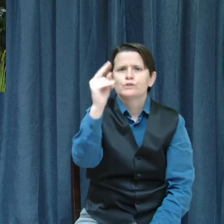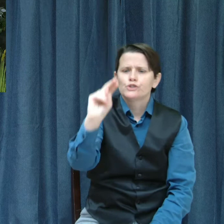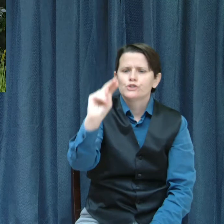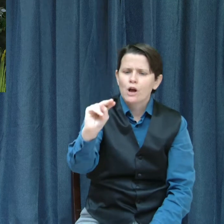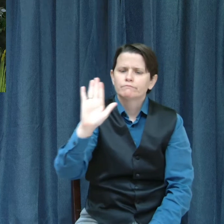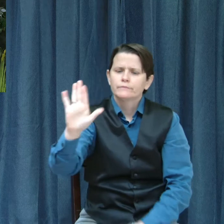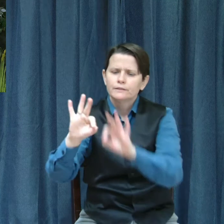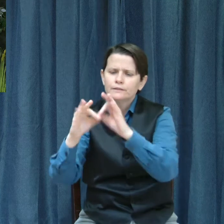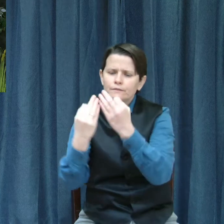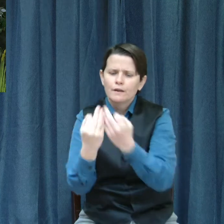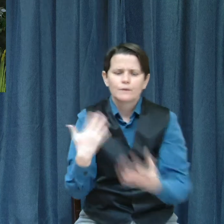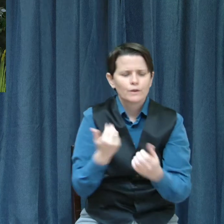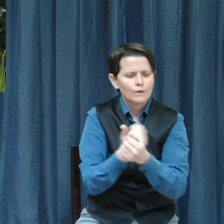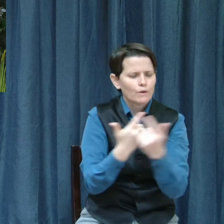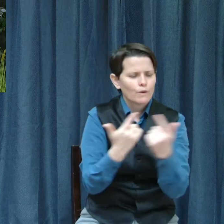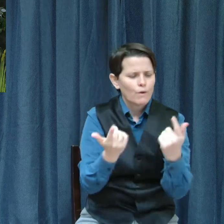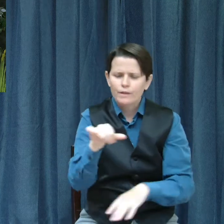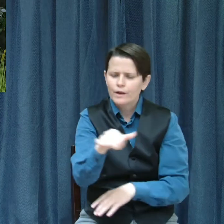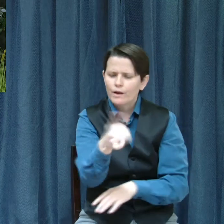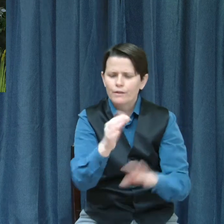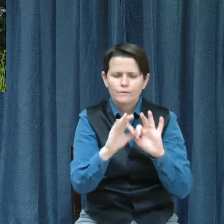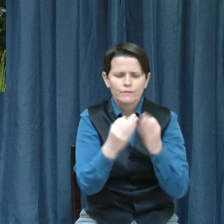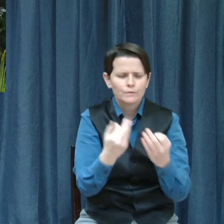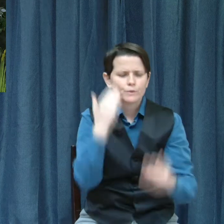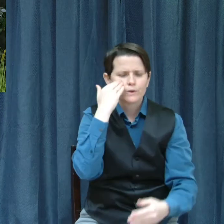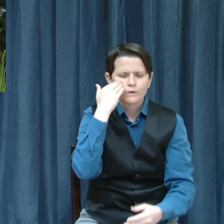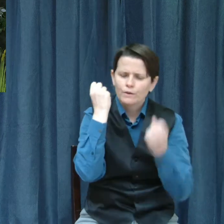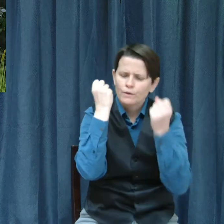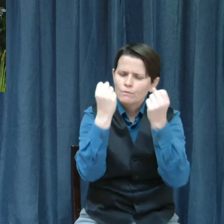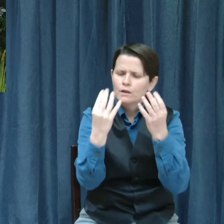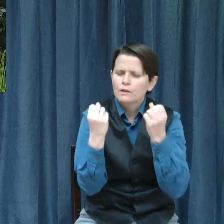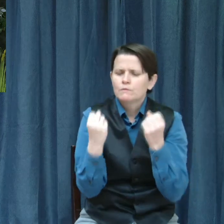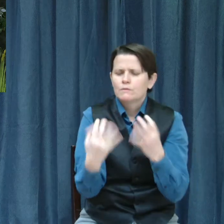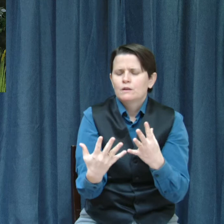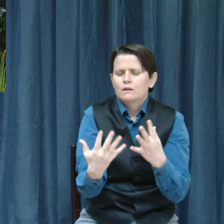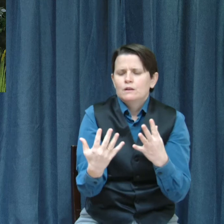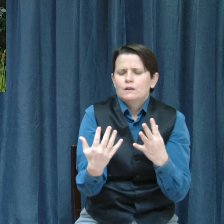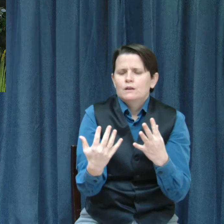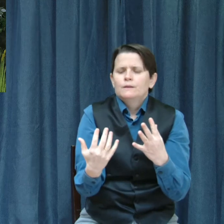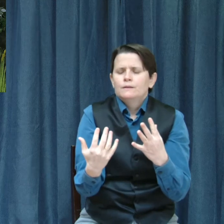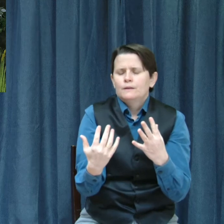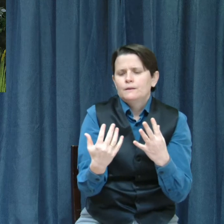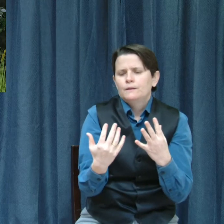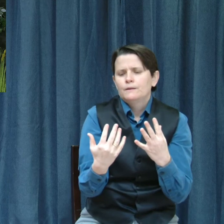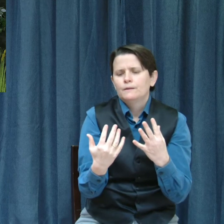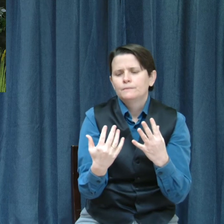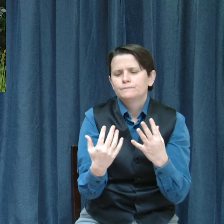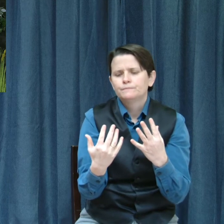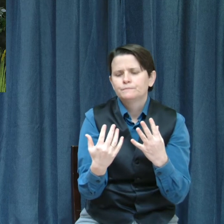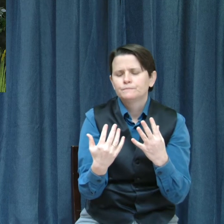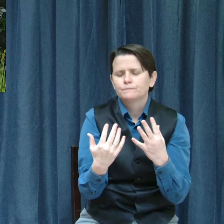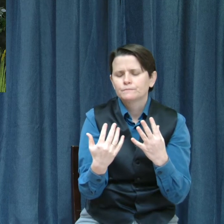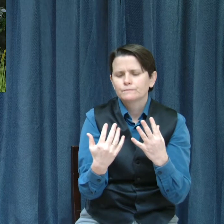others. We know that there are many out there who are looking for